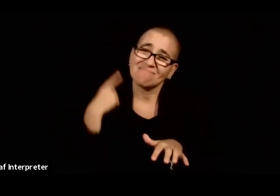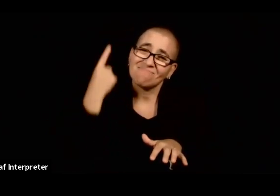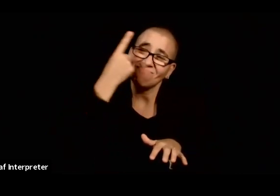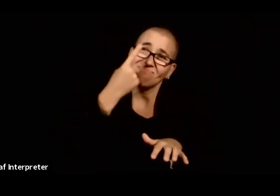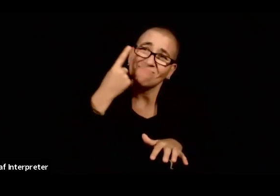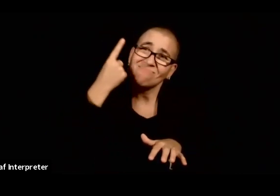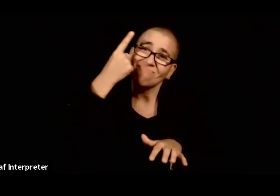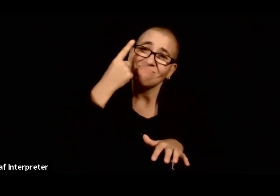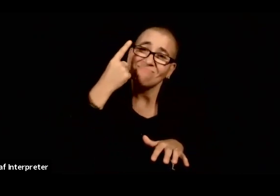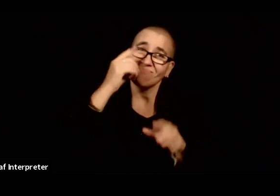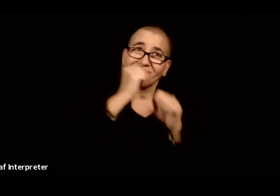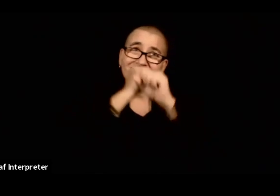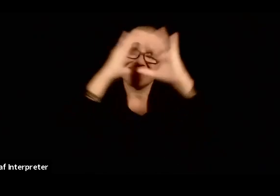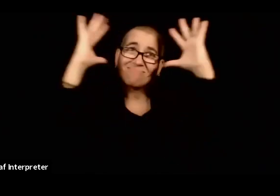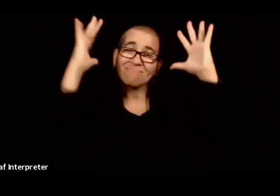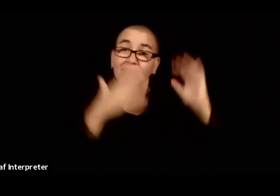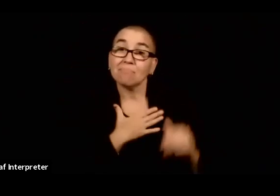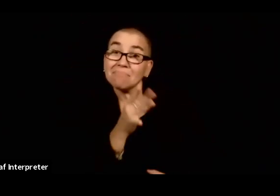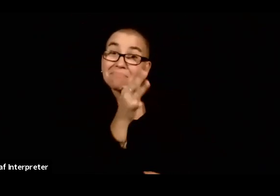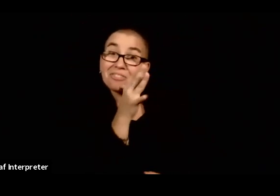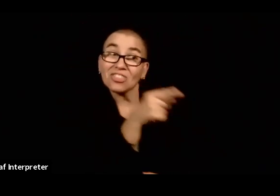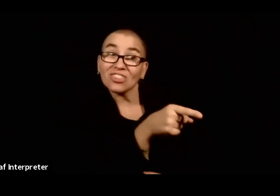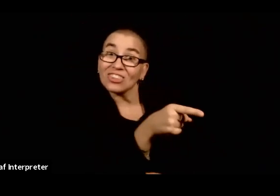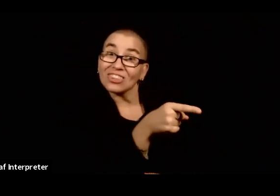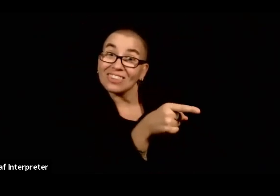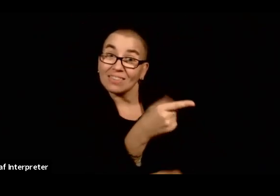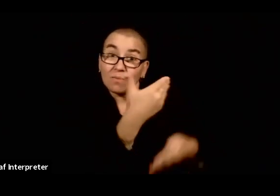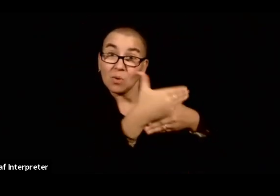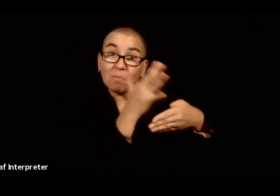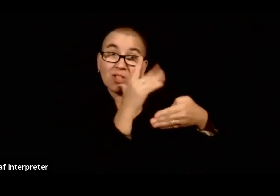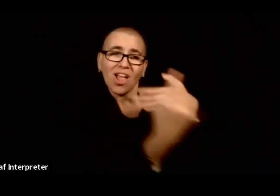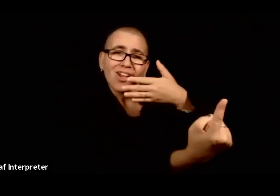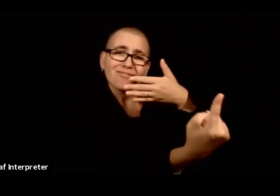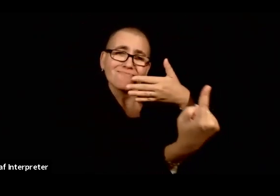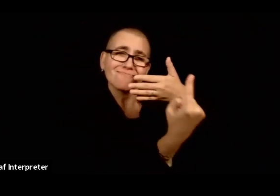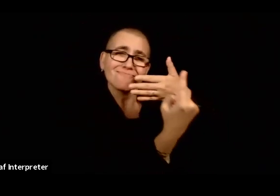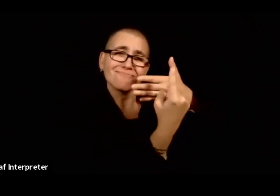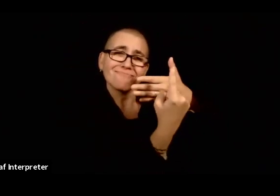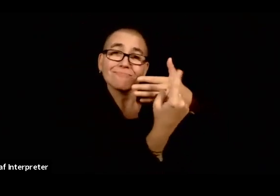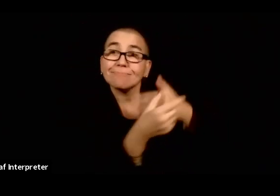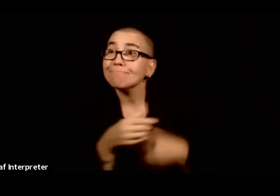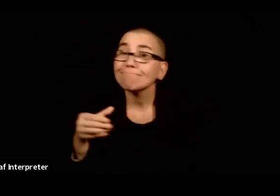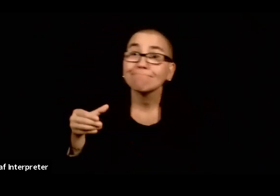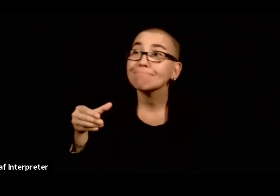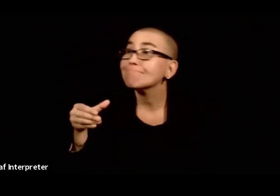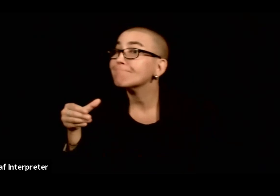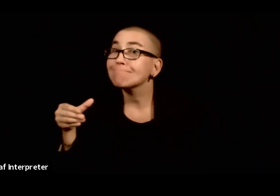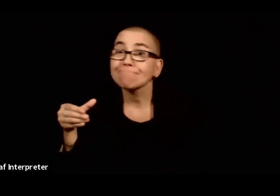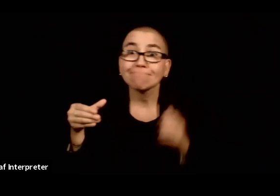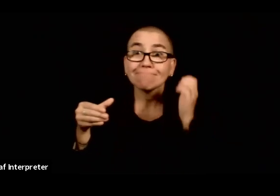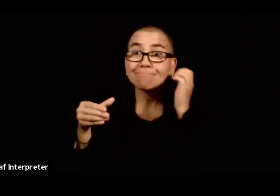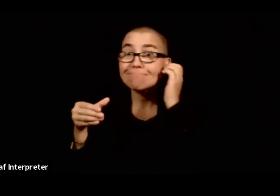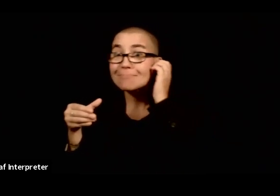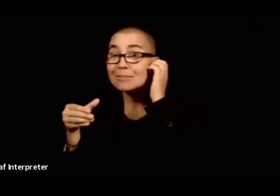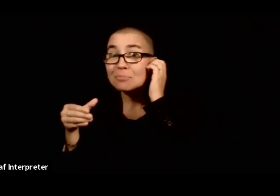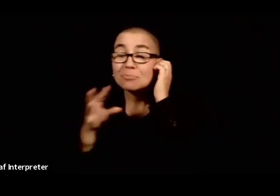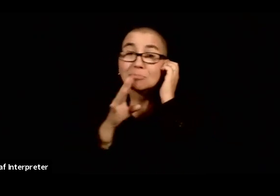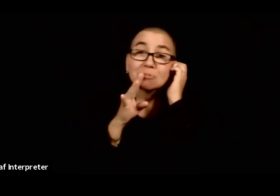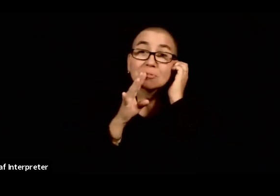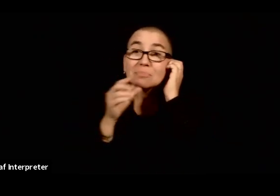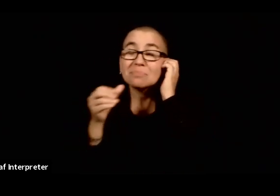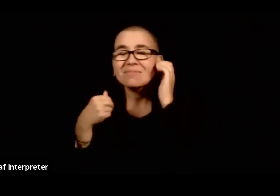the light, trying to drink her Coke and hold the phone in her other hand. Something a prisoner would do dressed in